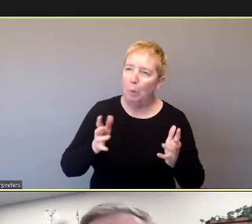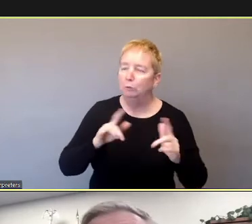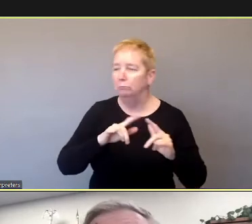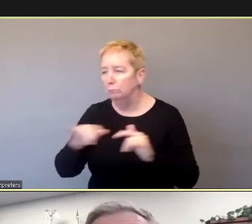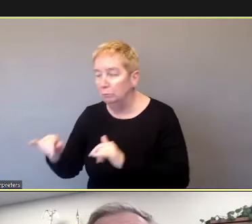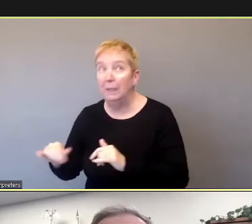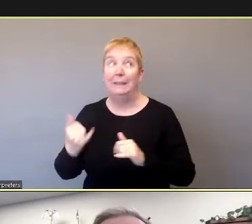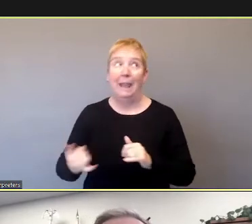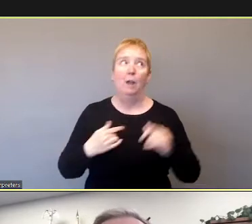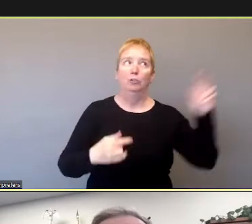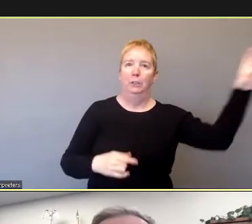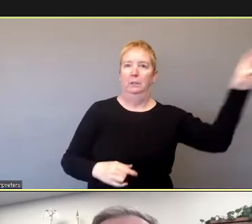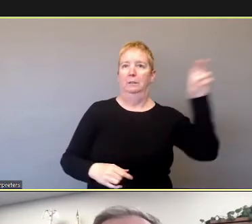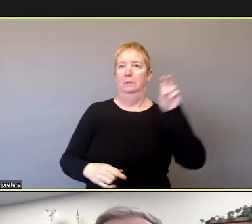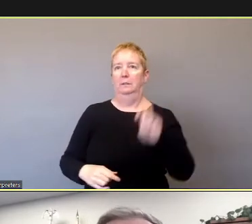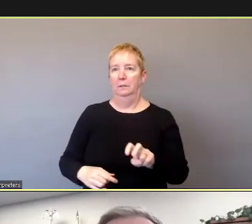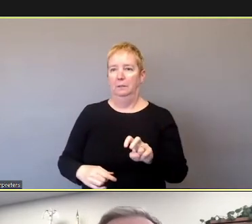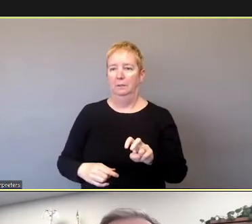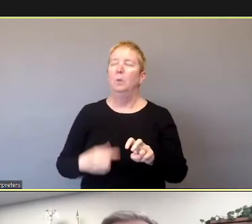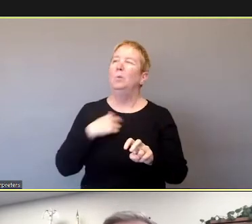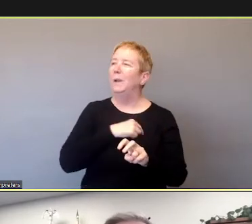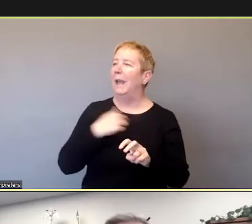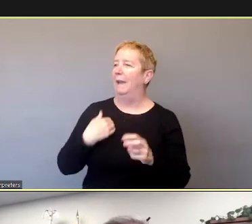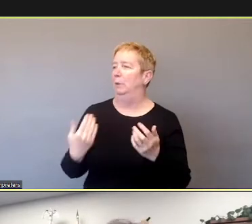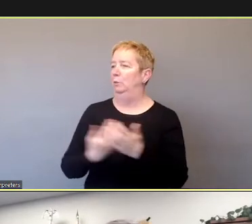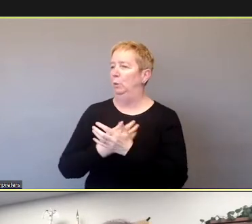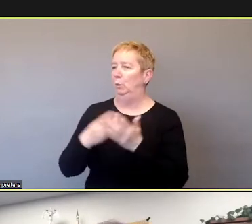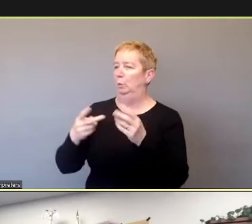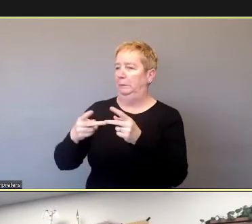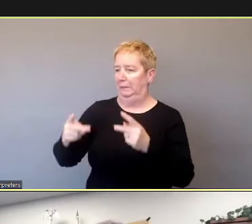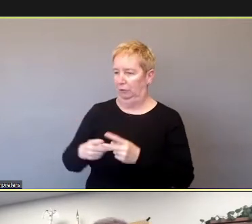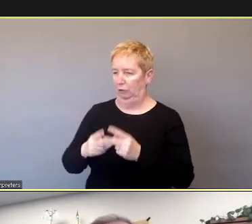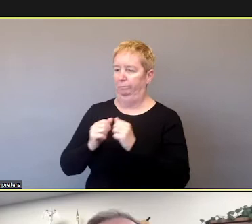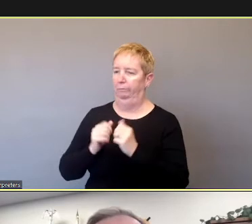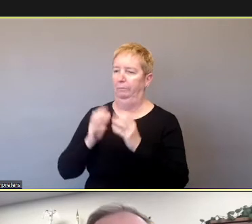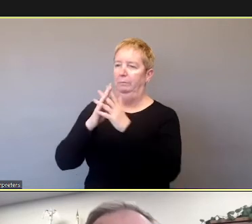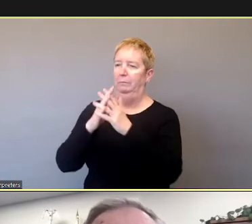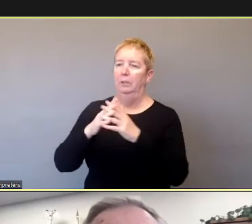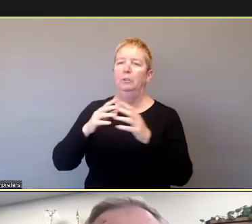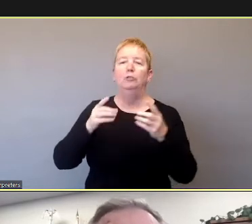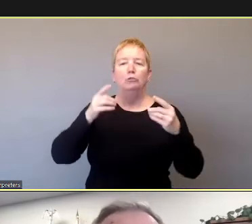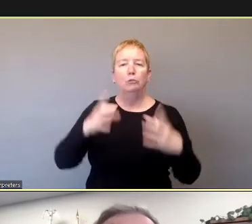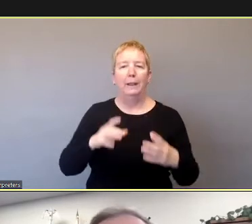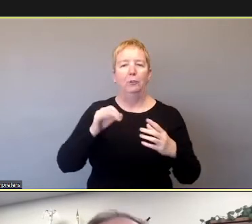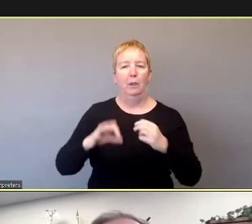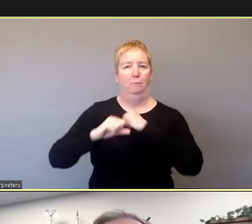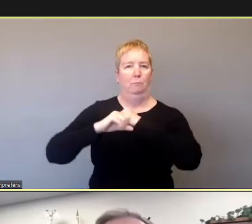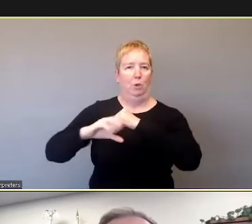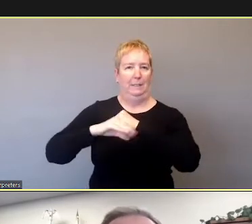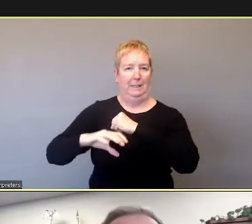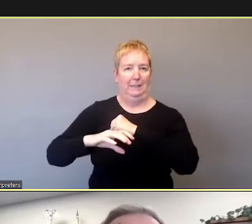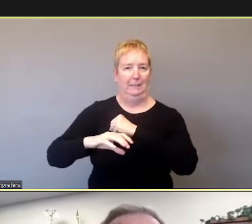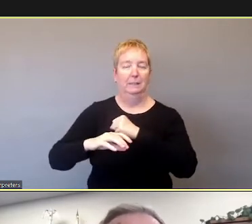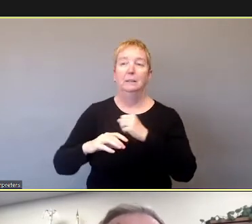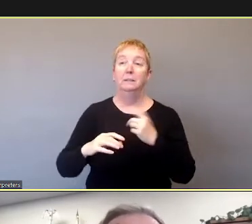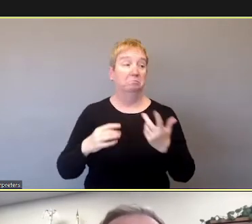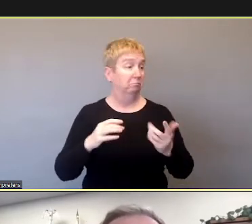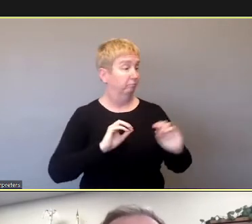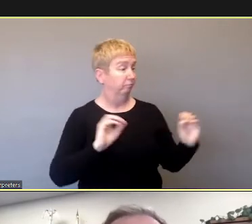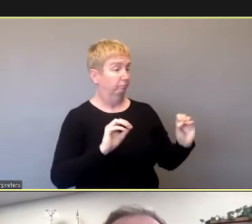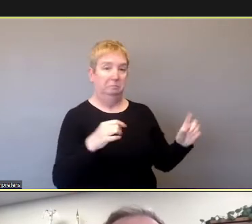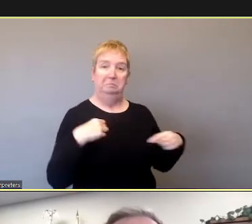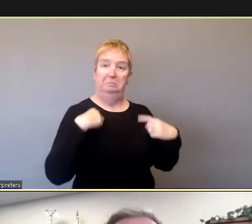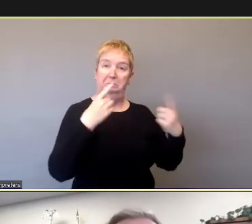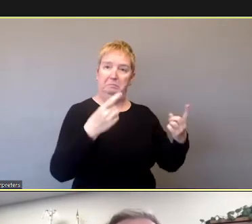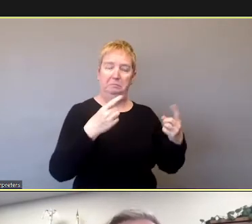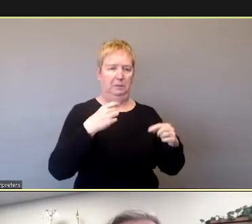new position in the Department of Health as the director of marketing. We haven't had one of those before. When I started here last year, I thought